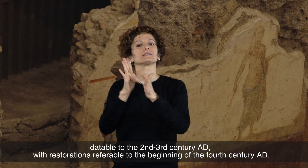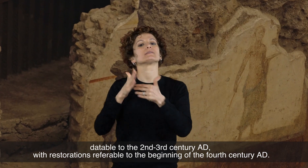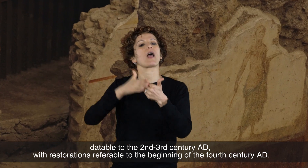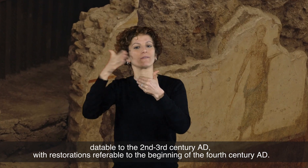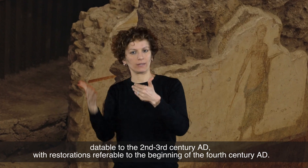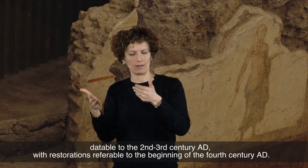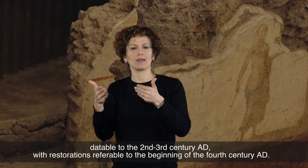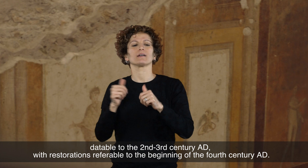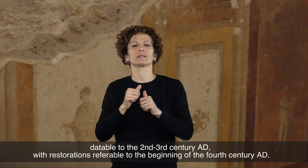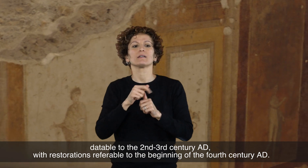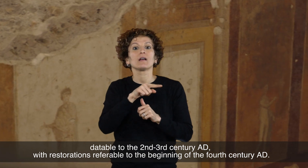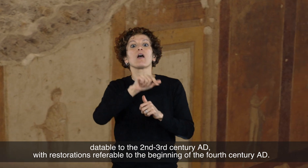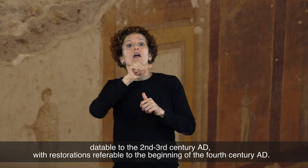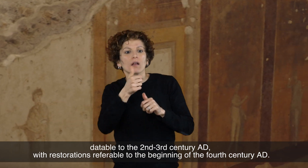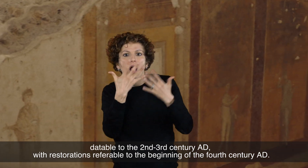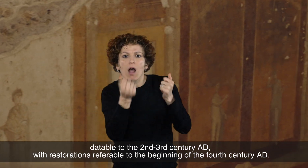beginning of the 4th century AD.